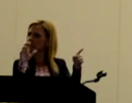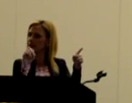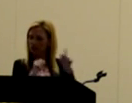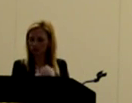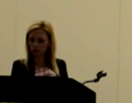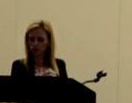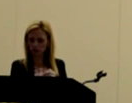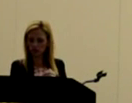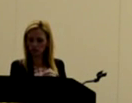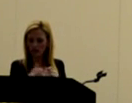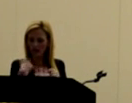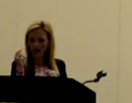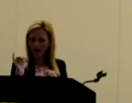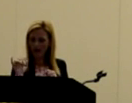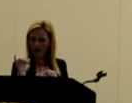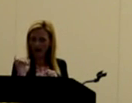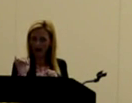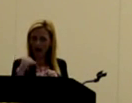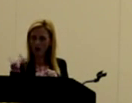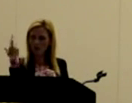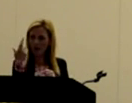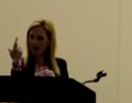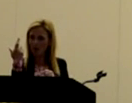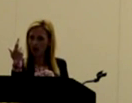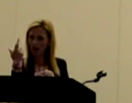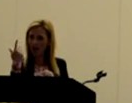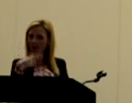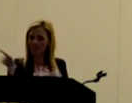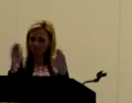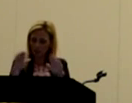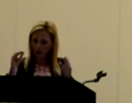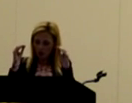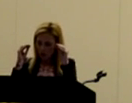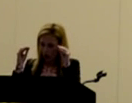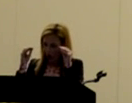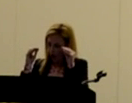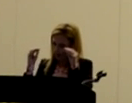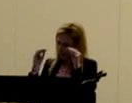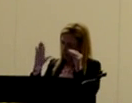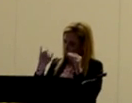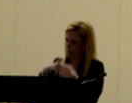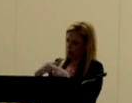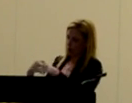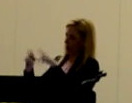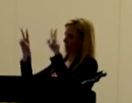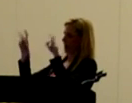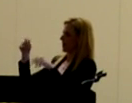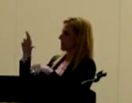same blank stares. And it's then I realize that the children simply know what they got through